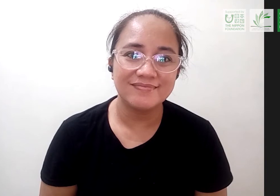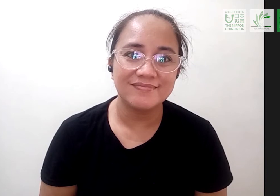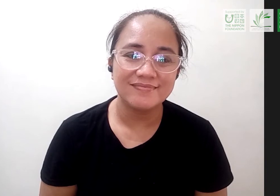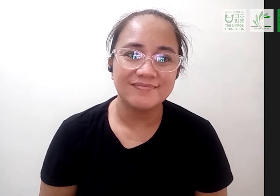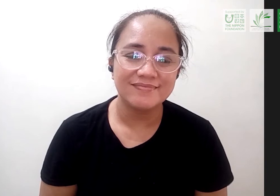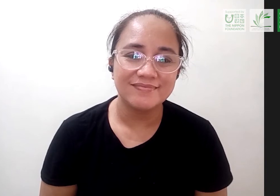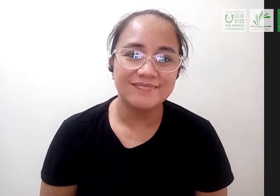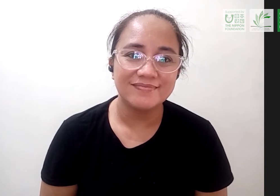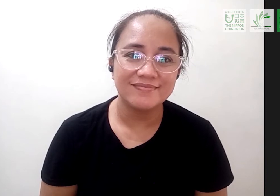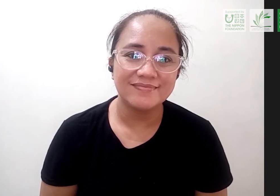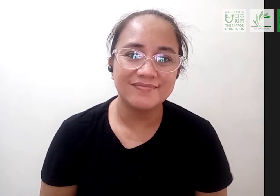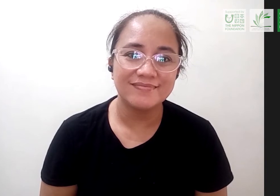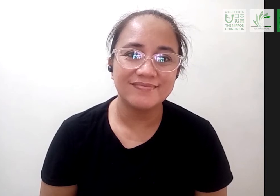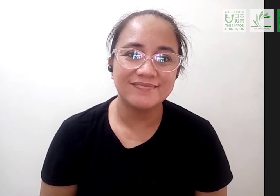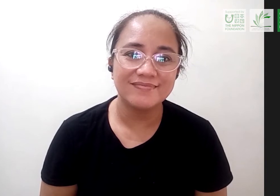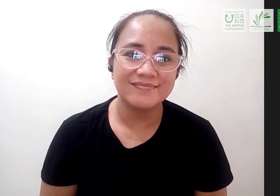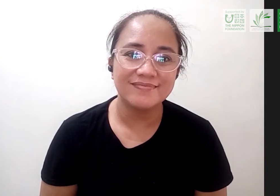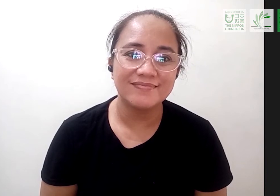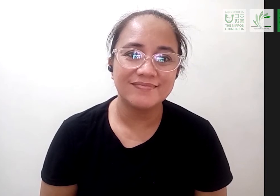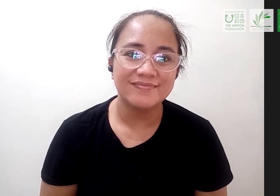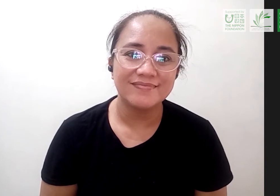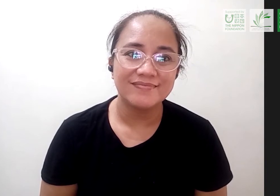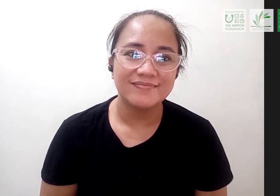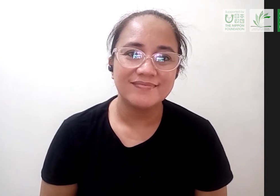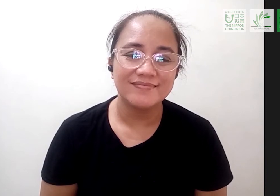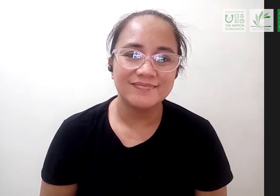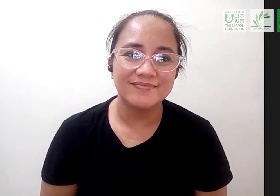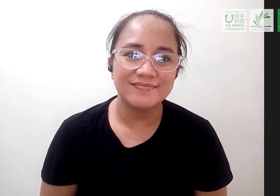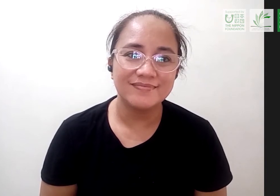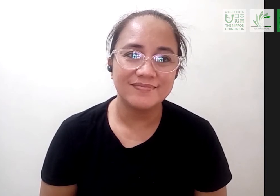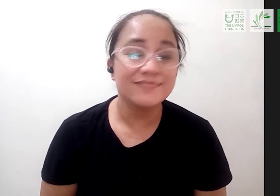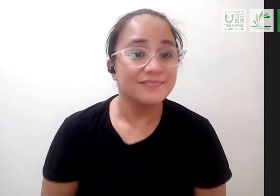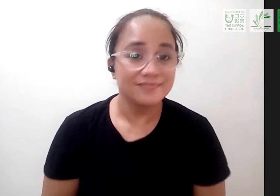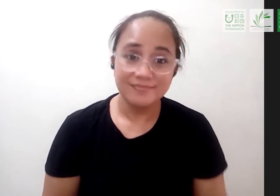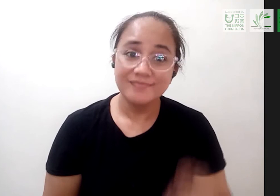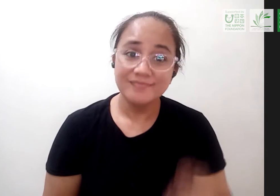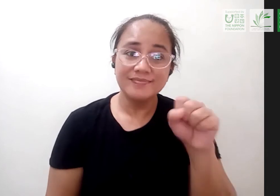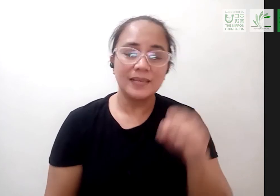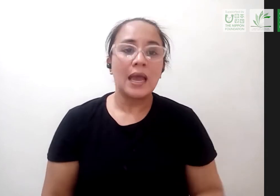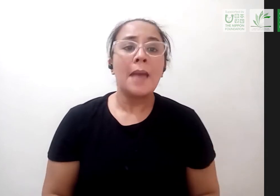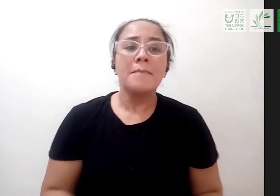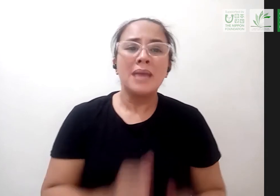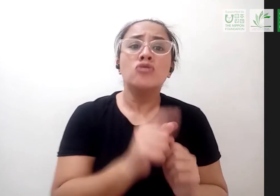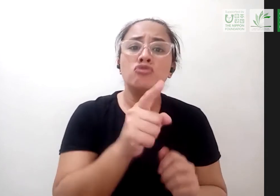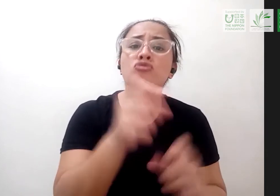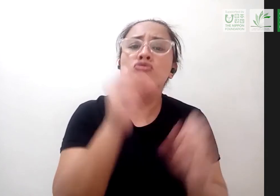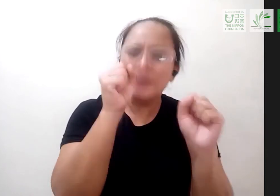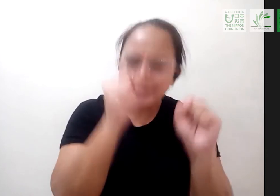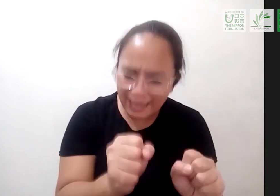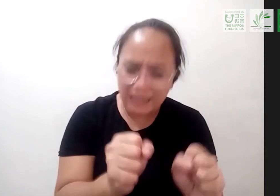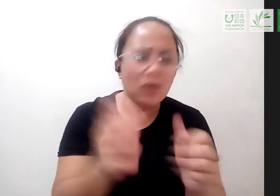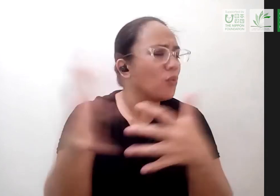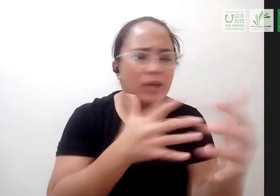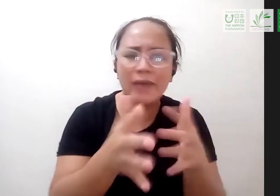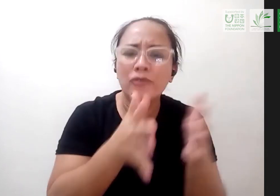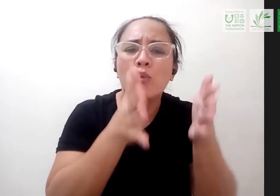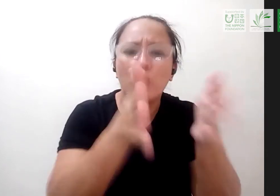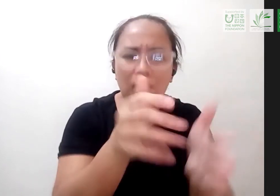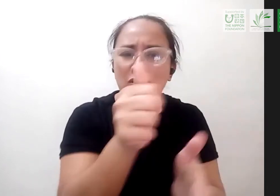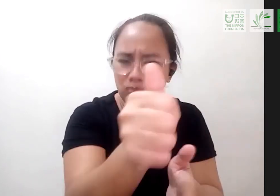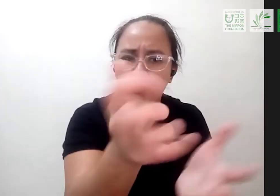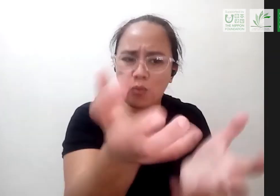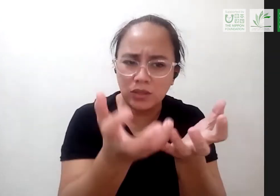Yes, I Okay. understand. Yeah. Yami's saying. Yeah. So, I mean, you can do it whatever way you want. But if